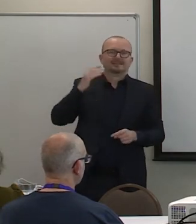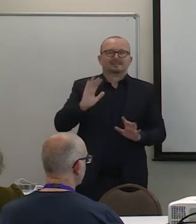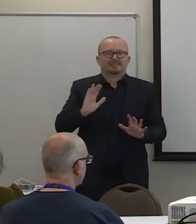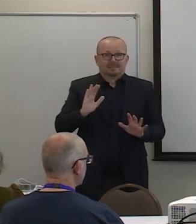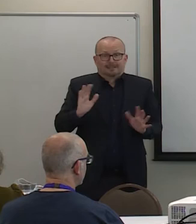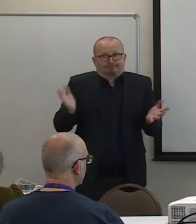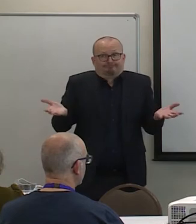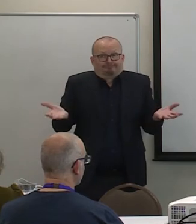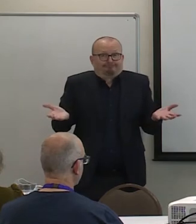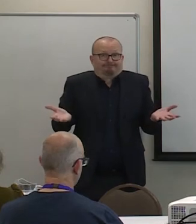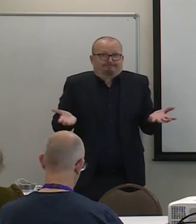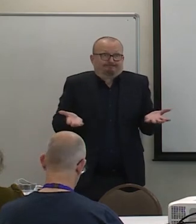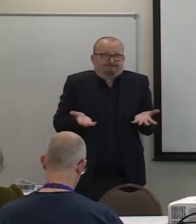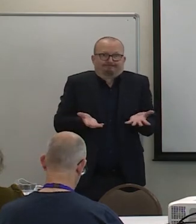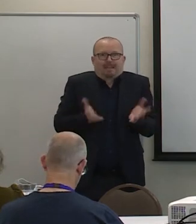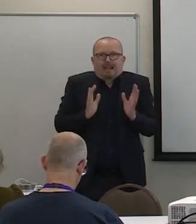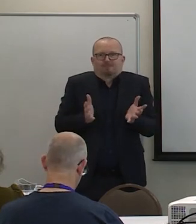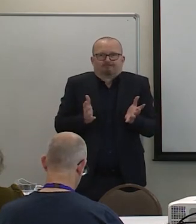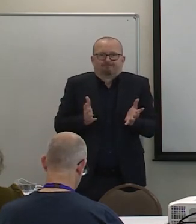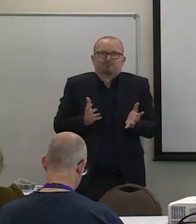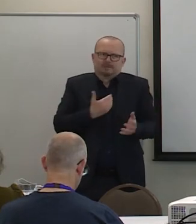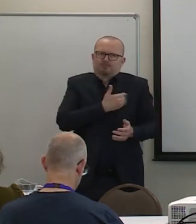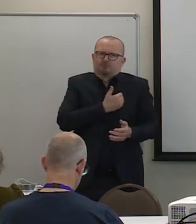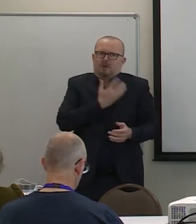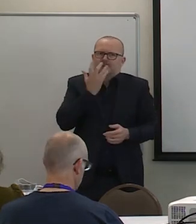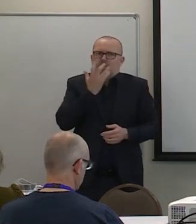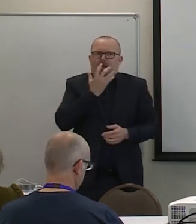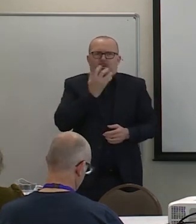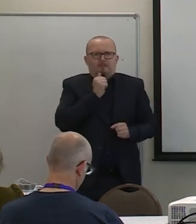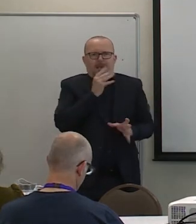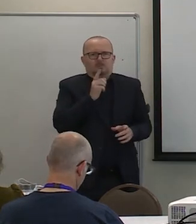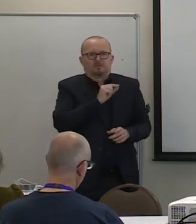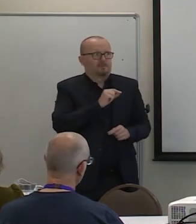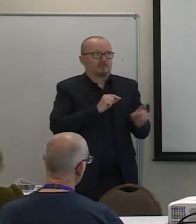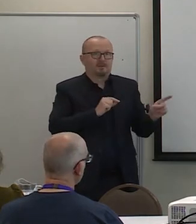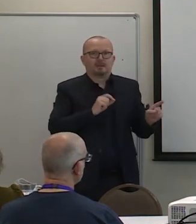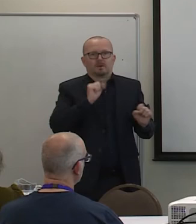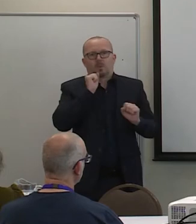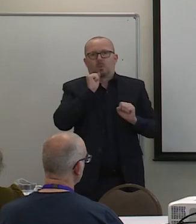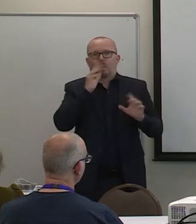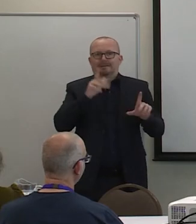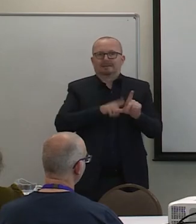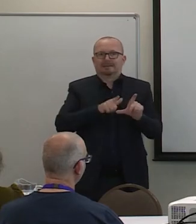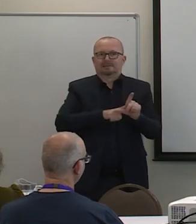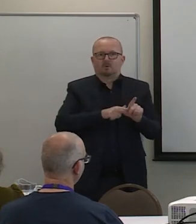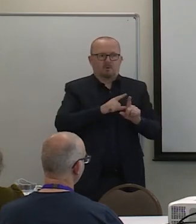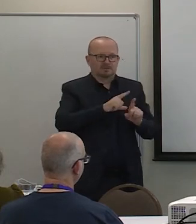it is. I'm really proud of it. It's been amazing what we've done. They have been the wonder years of a digitization